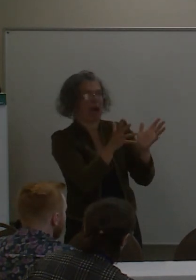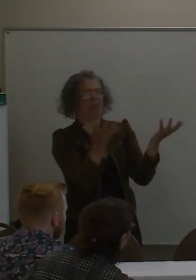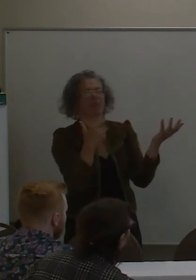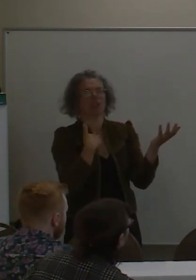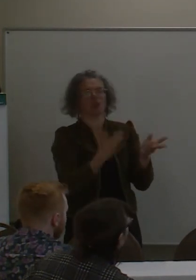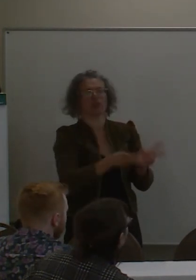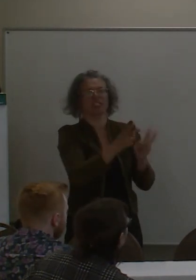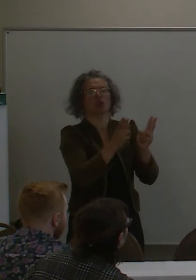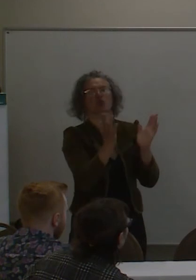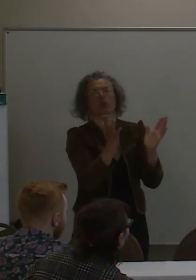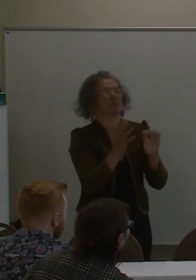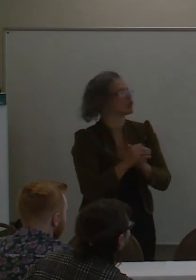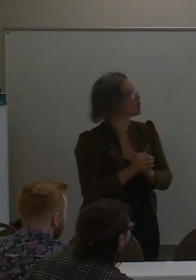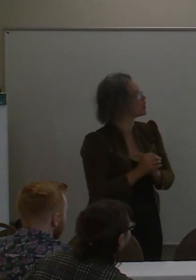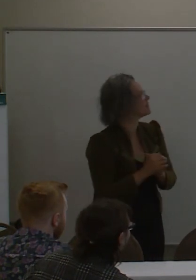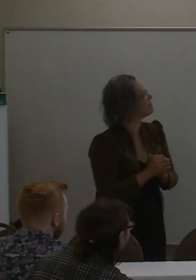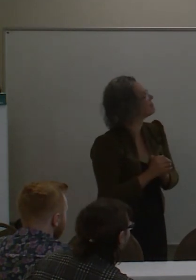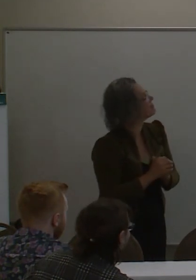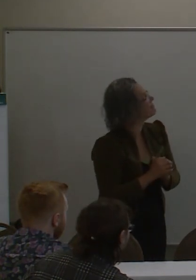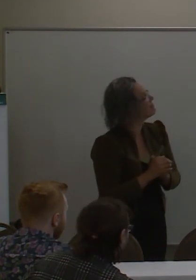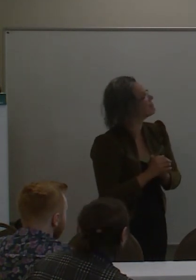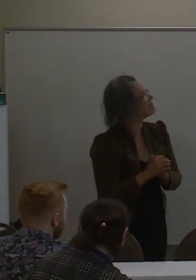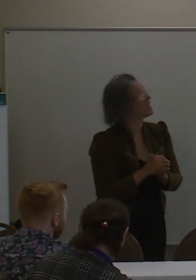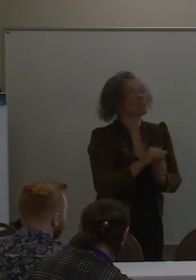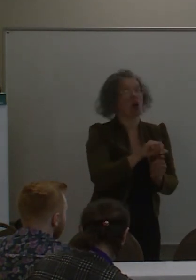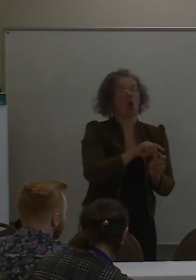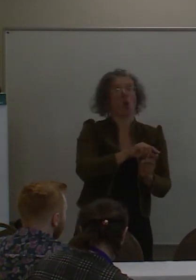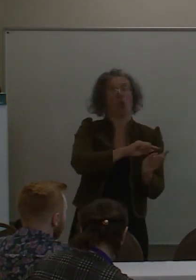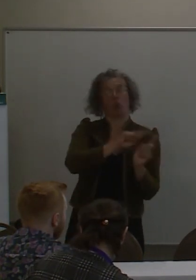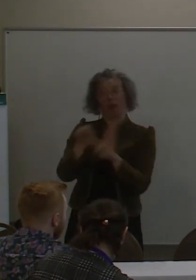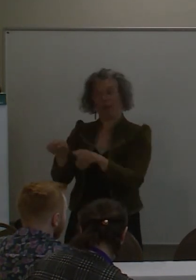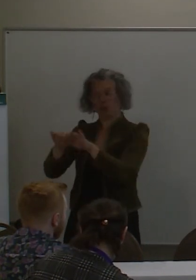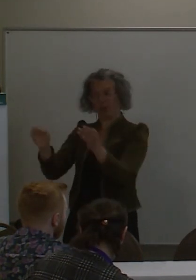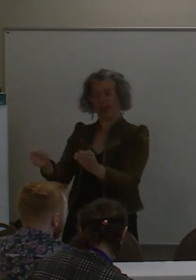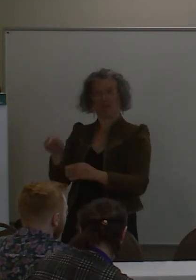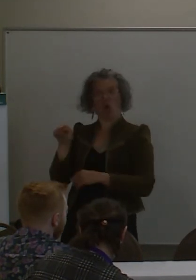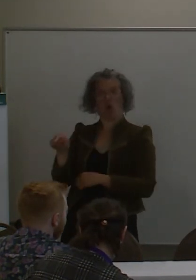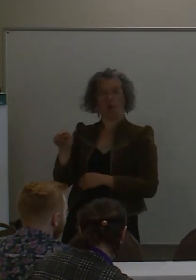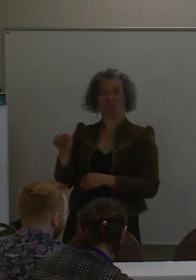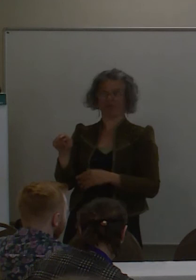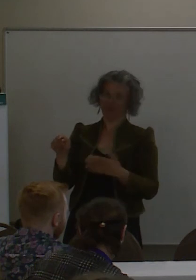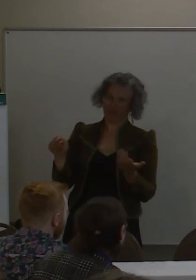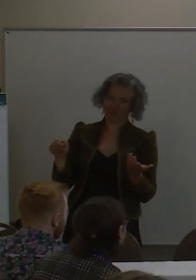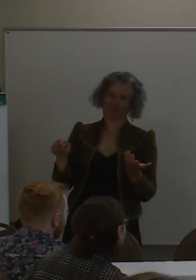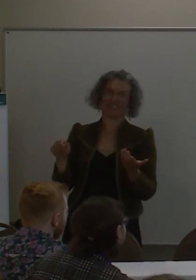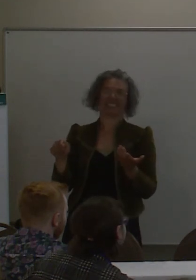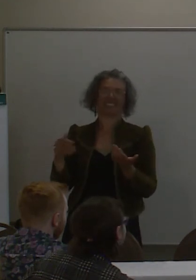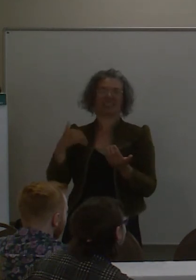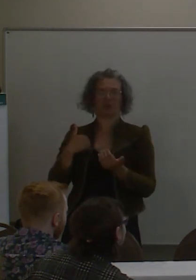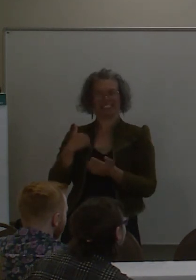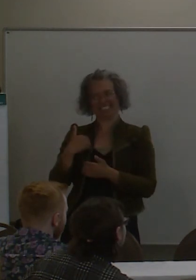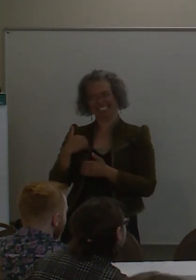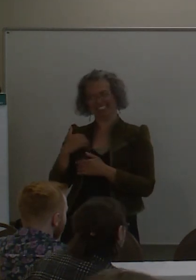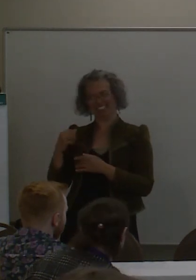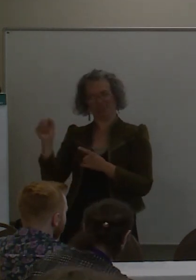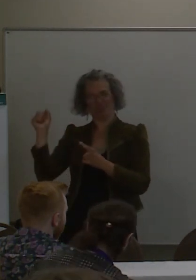to platform, so collection is only good as your platform. So just lessons learned with that map module. We would